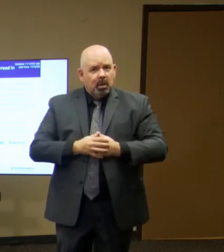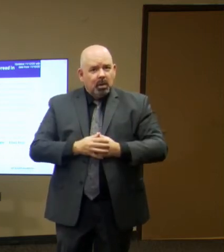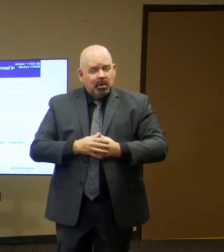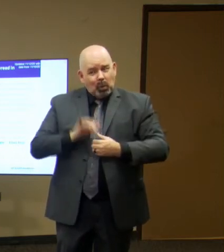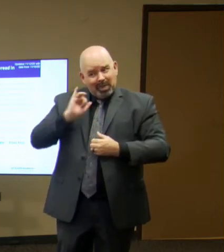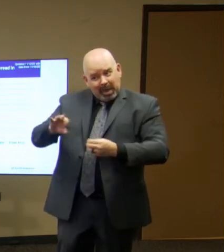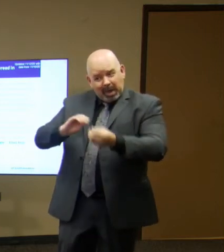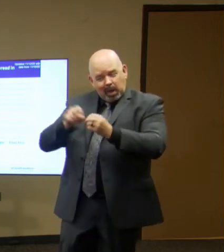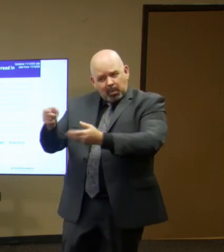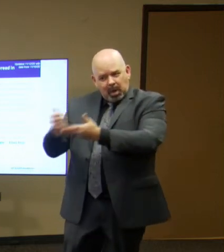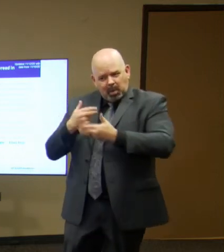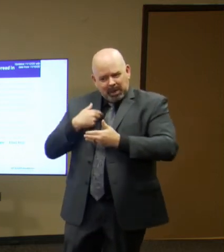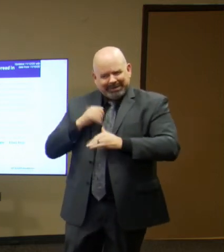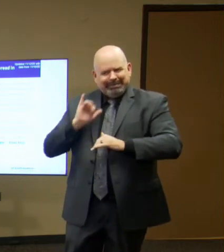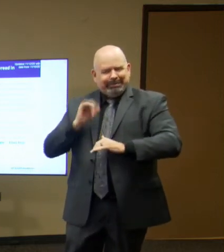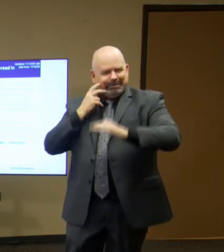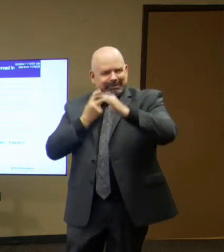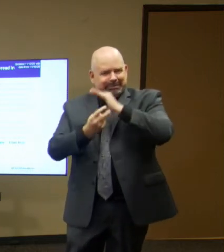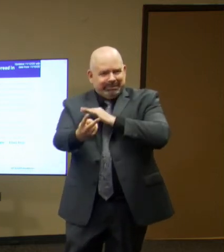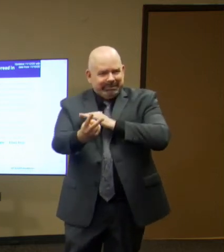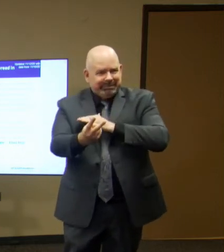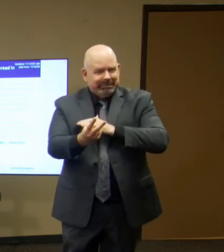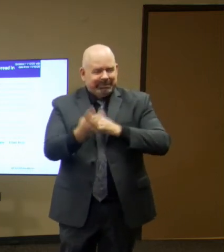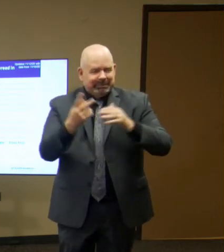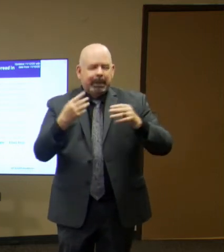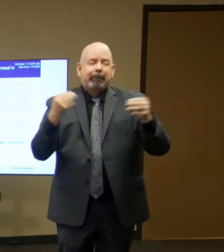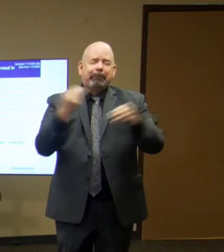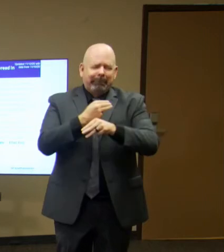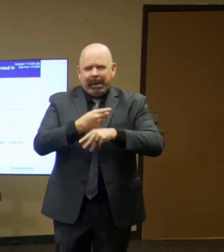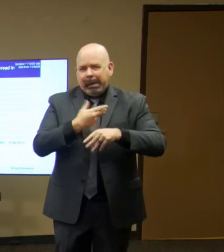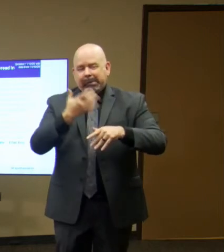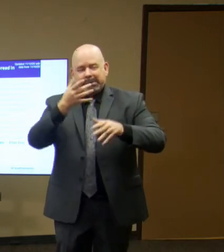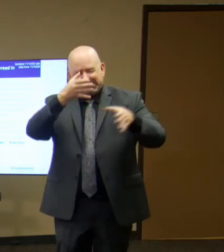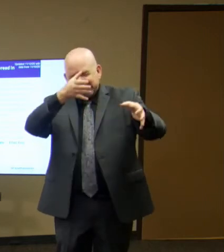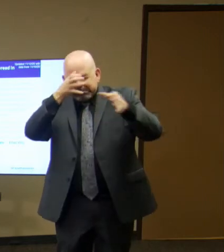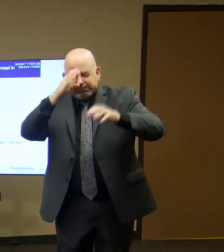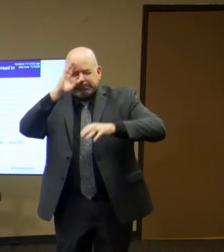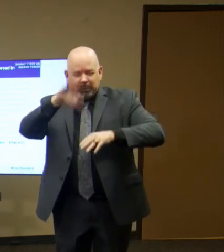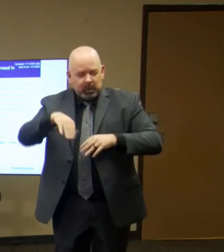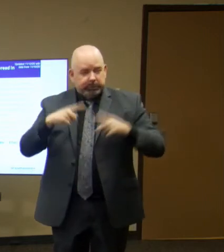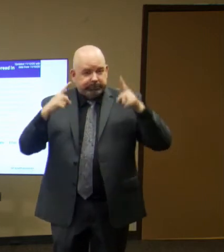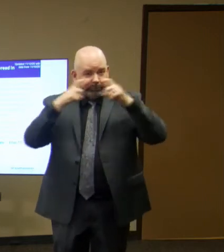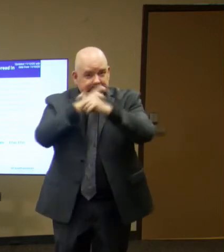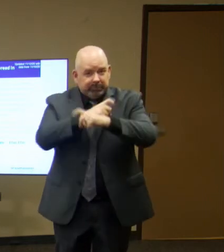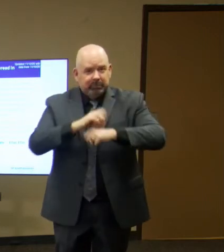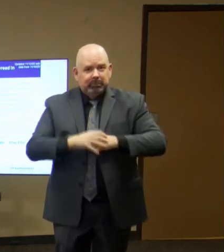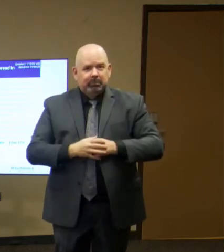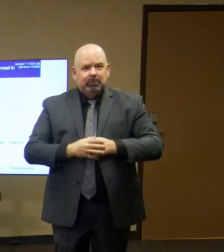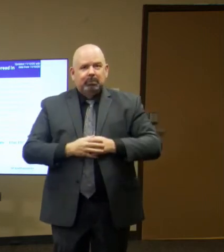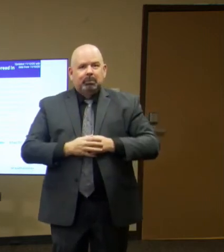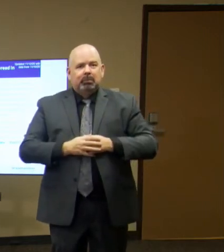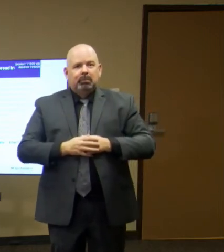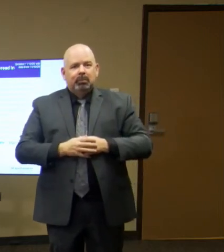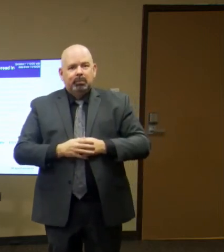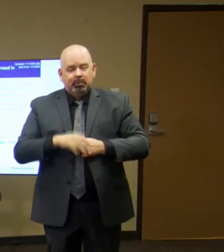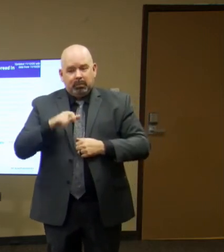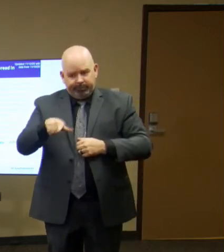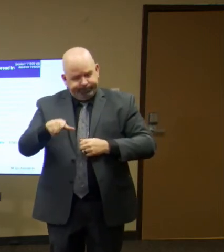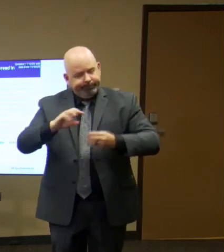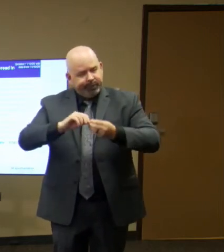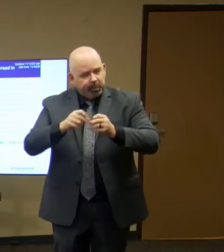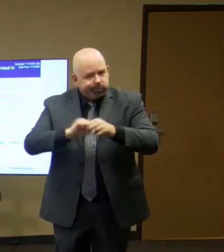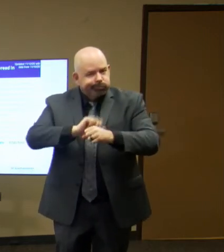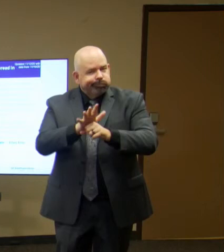I may be off on the math there, I beg your pardon. But you can see that number will just keep climbing at